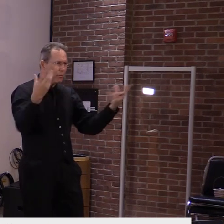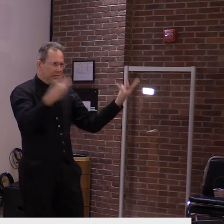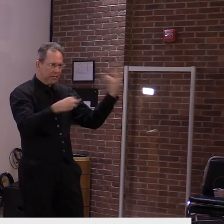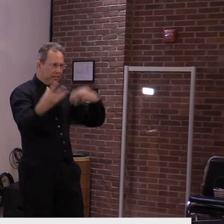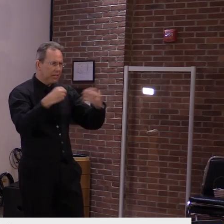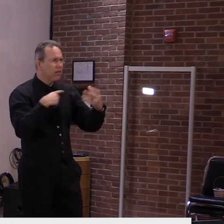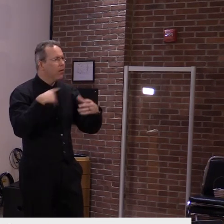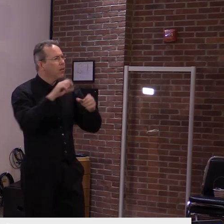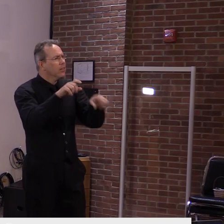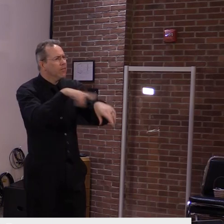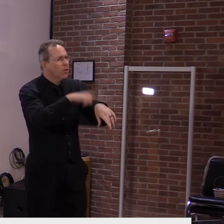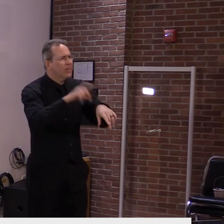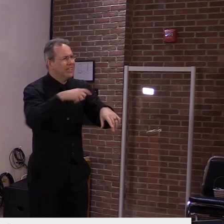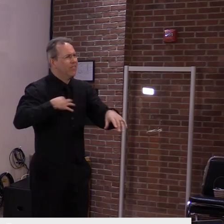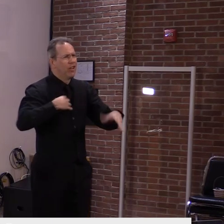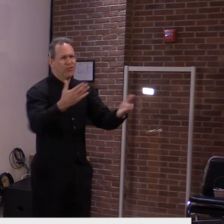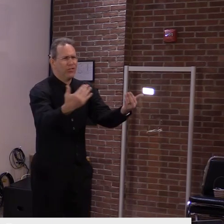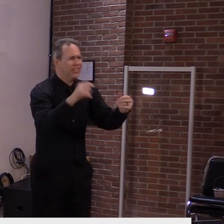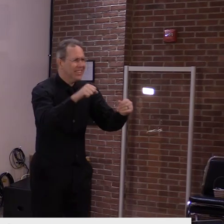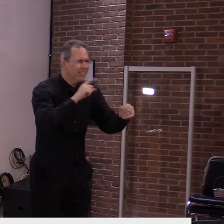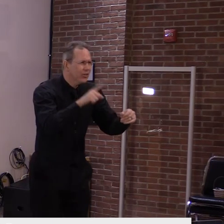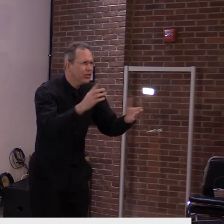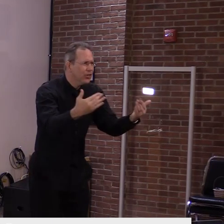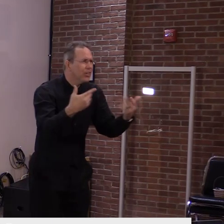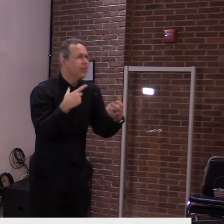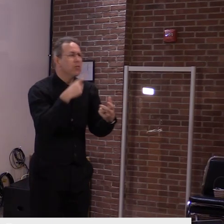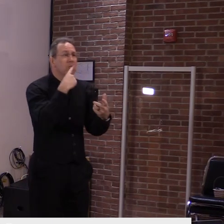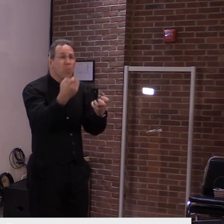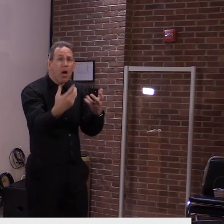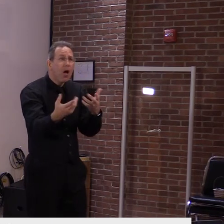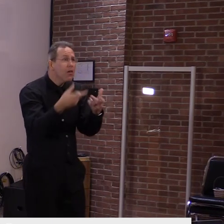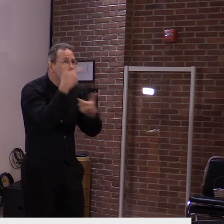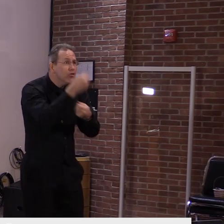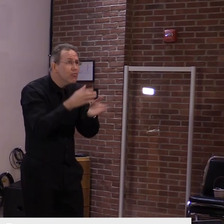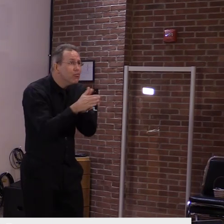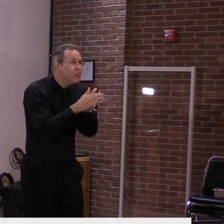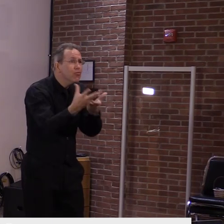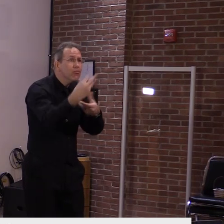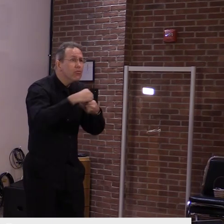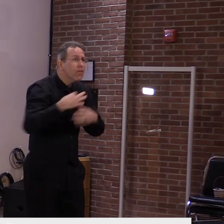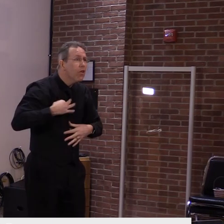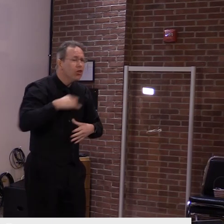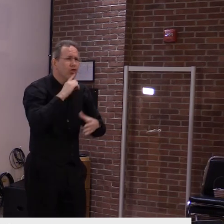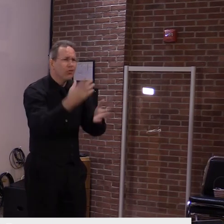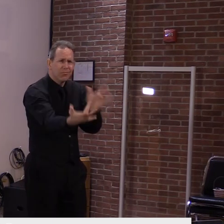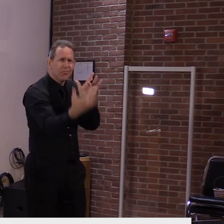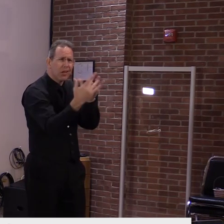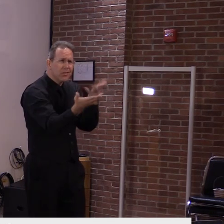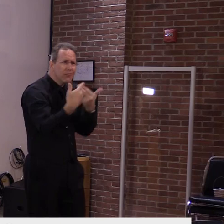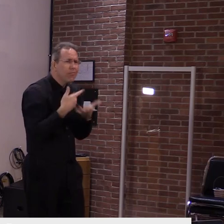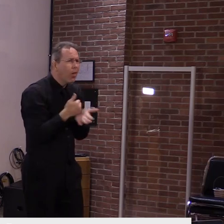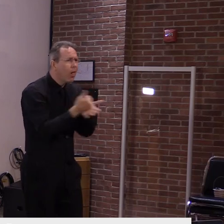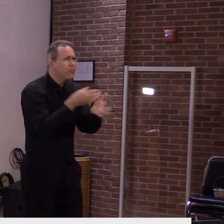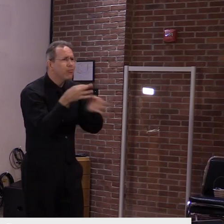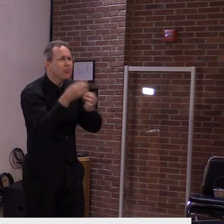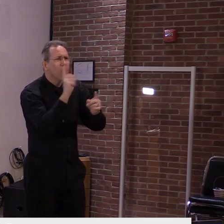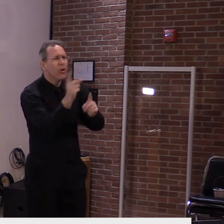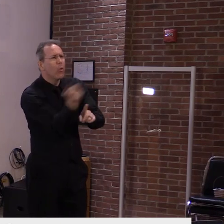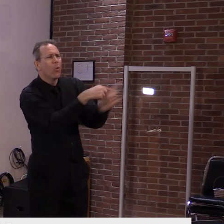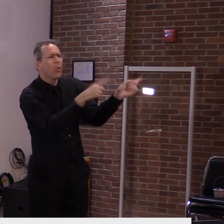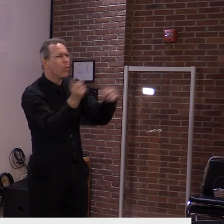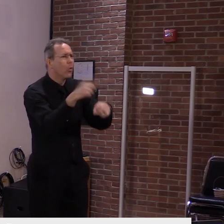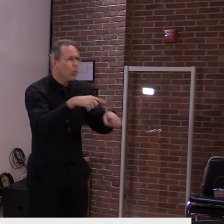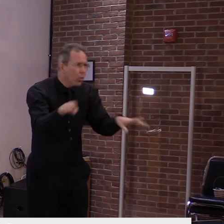So if people want to reach out to me, I'm fine with that. And I'd be more than happy to listen to how this can